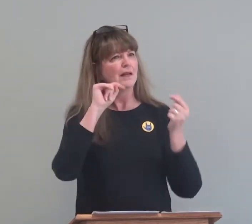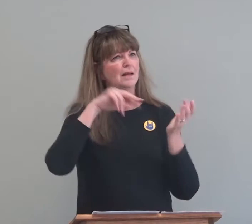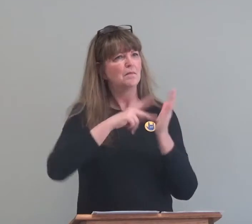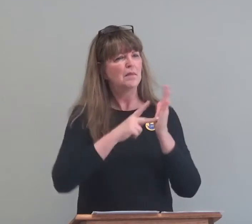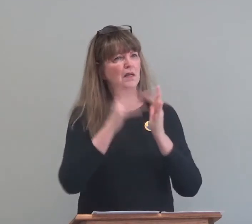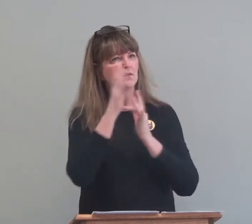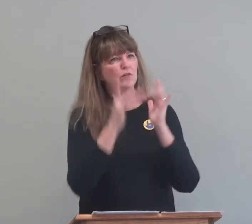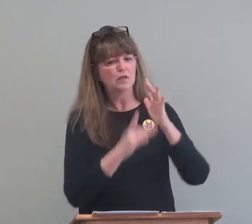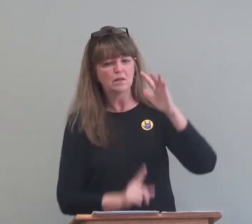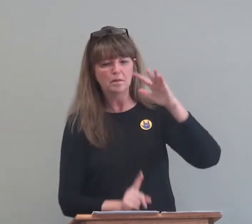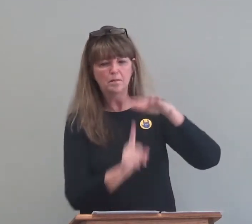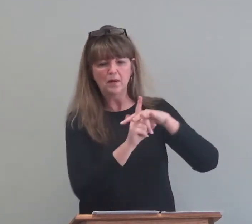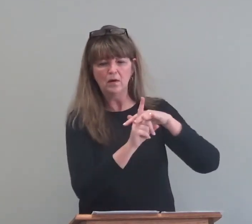for.